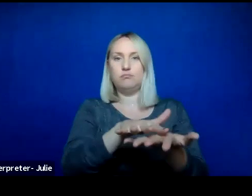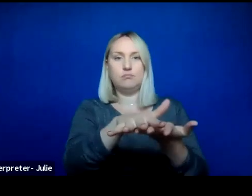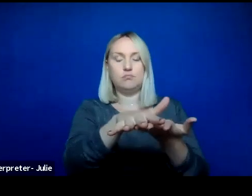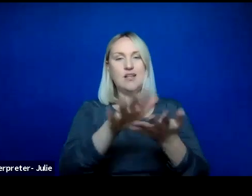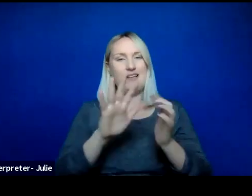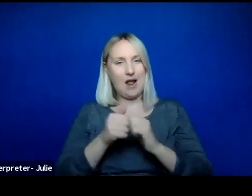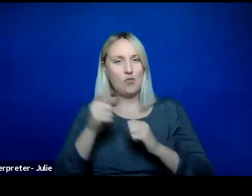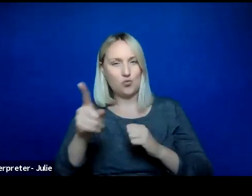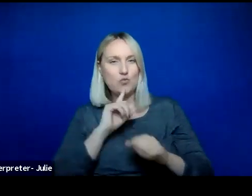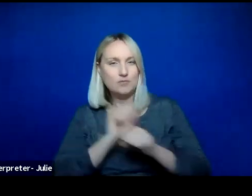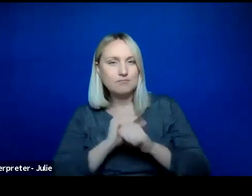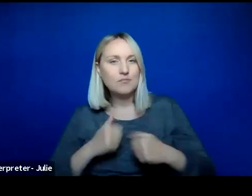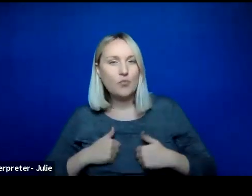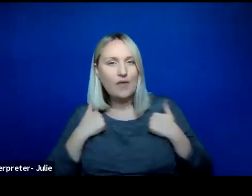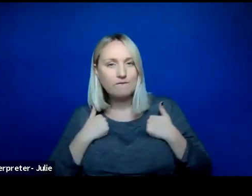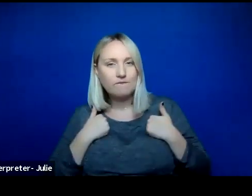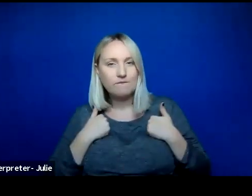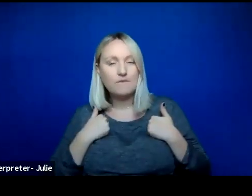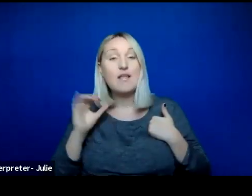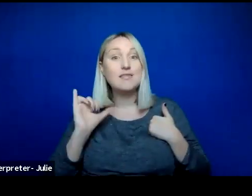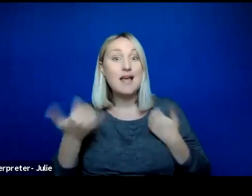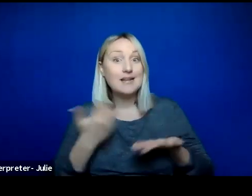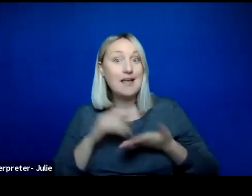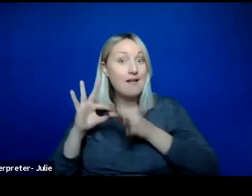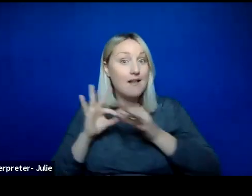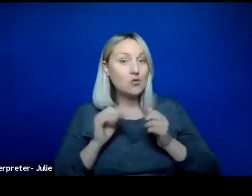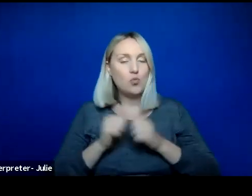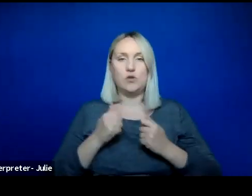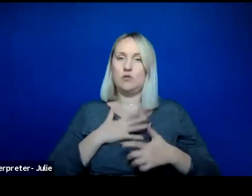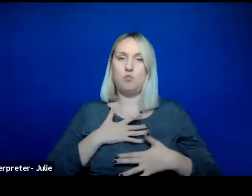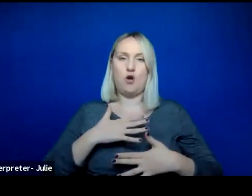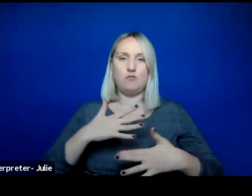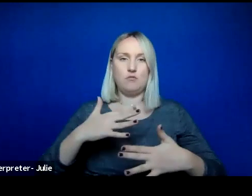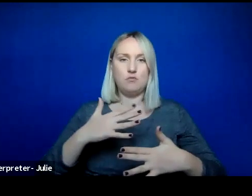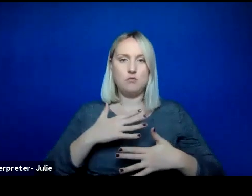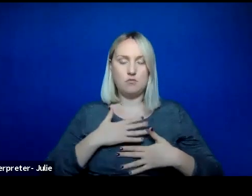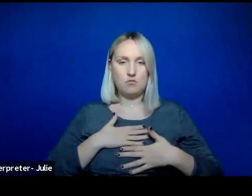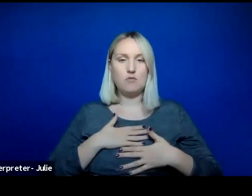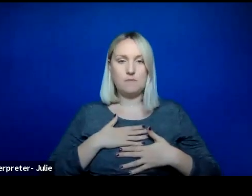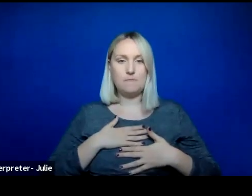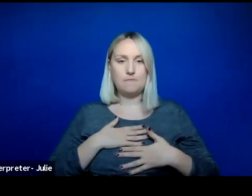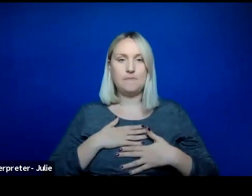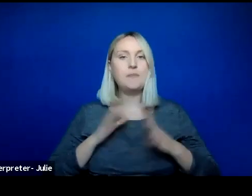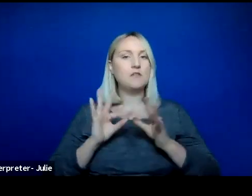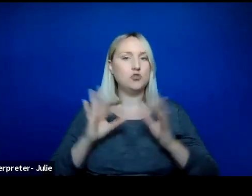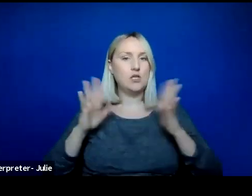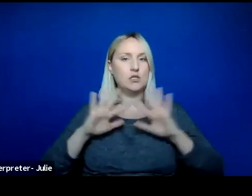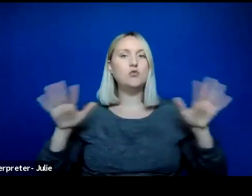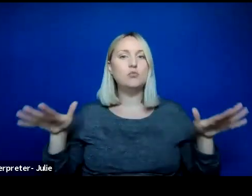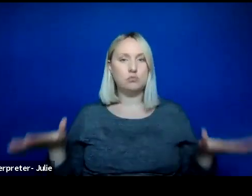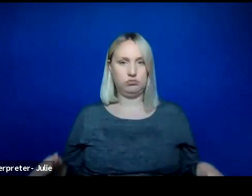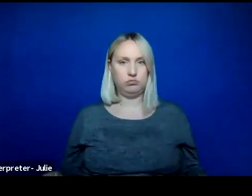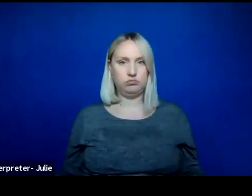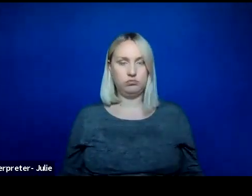being alive, which is with the breath. You can gently release the arms down if you've been doing that